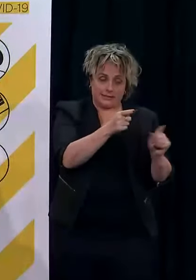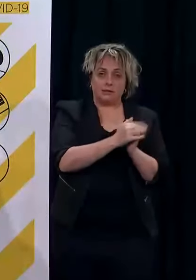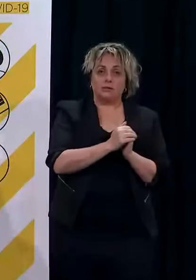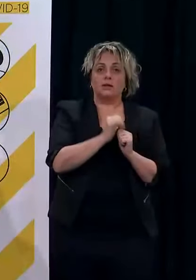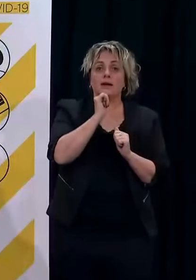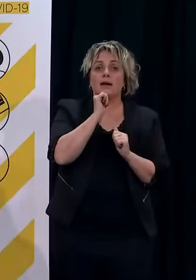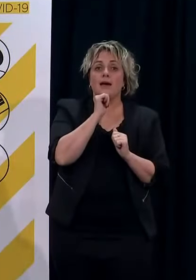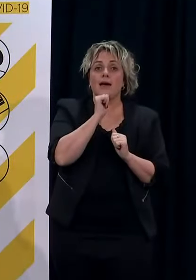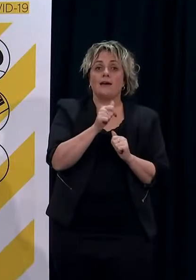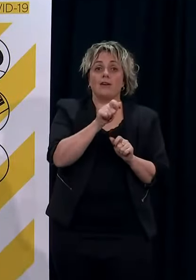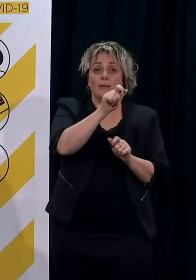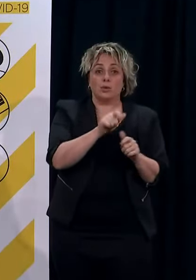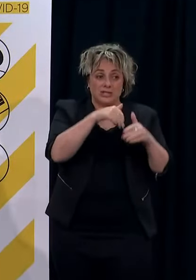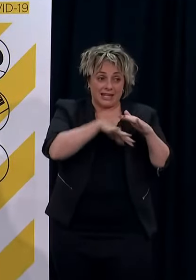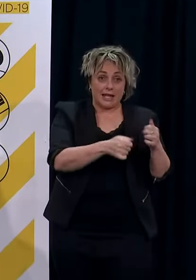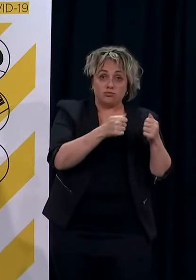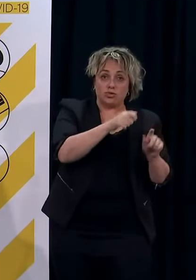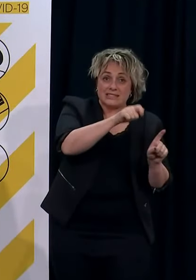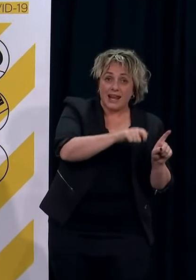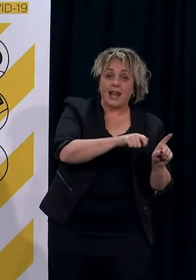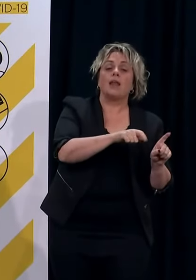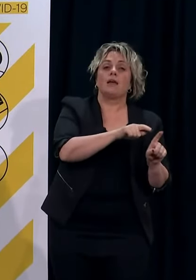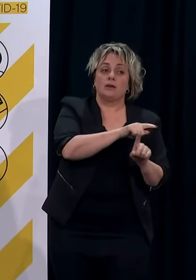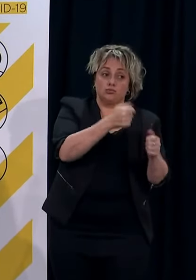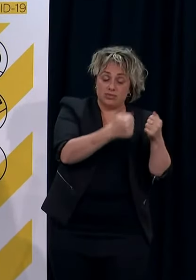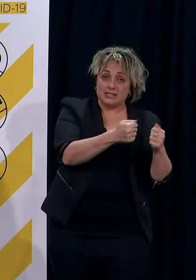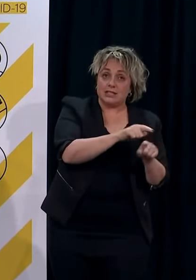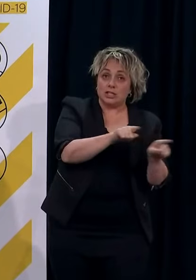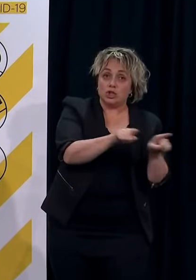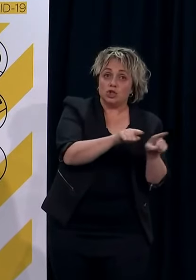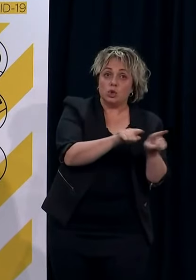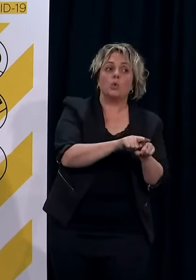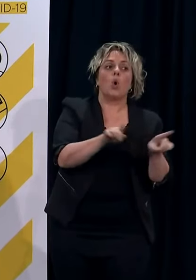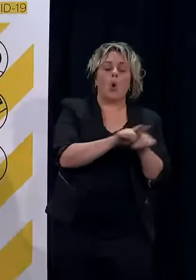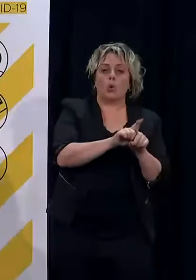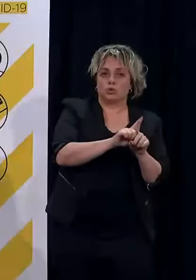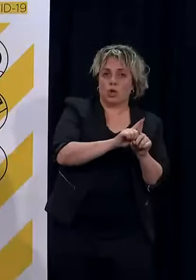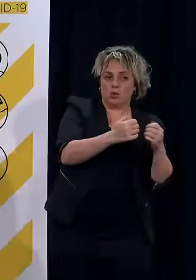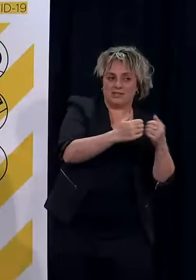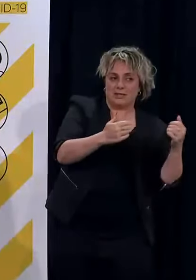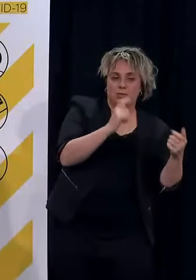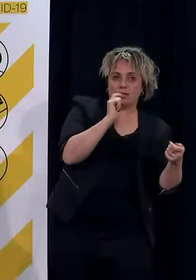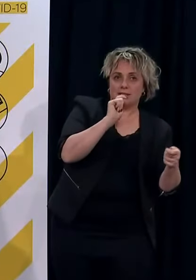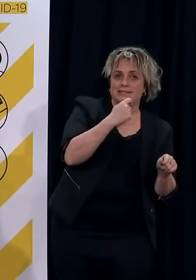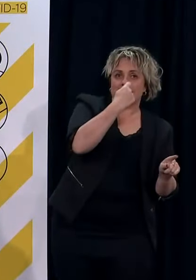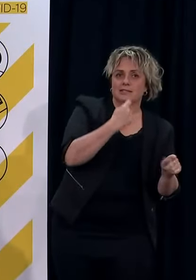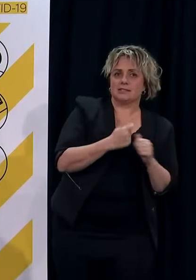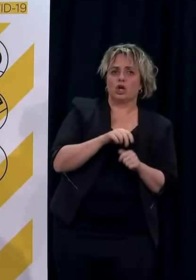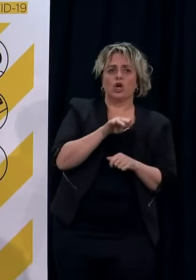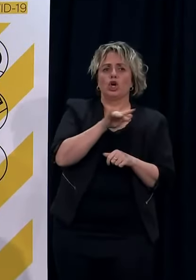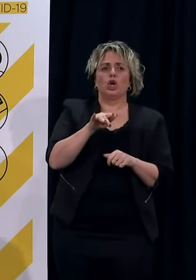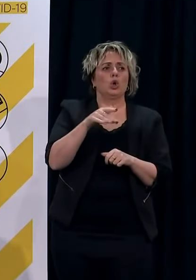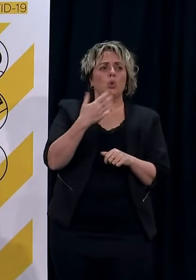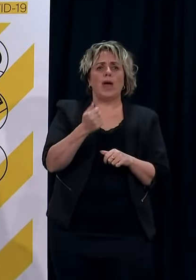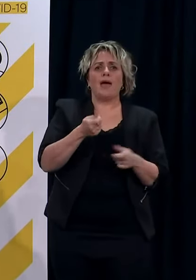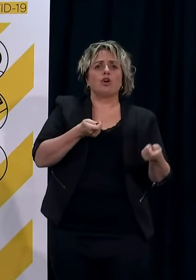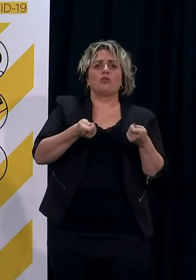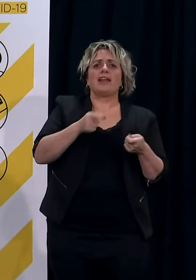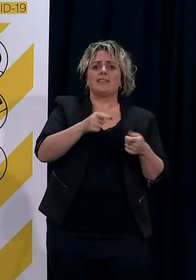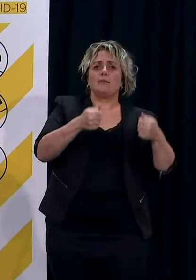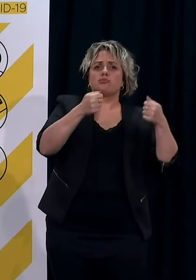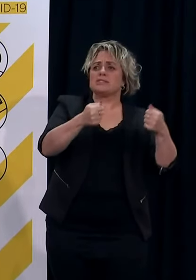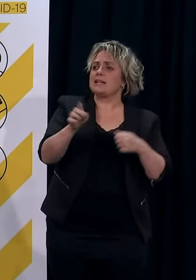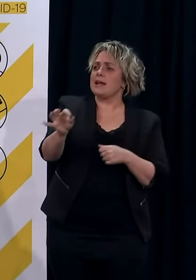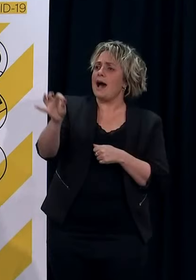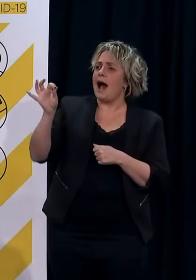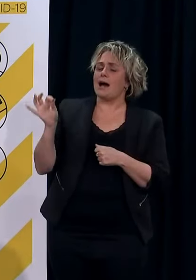in contact with that individual are also being tested. So who's running the prison? Well, obviously there are shifts, so they work on a